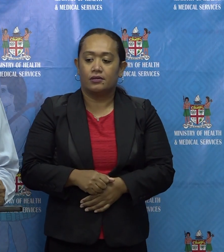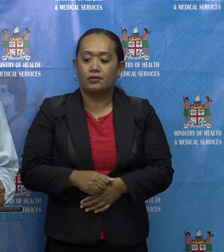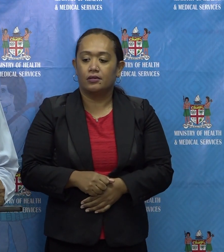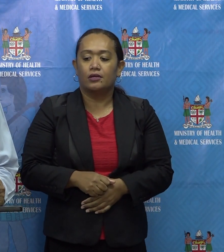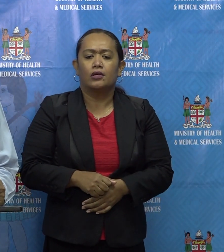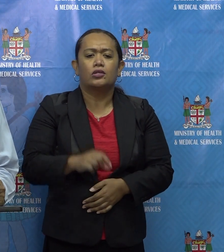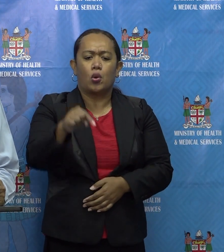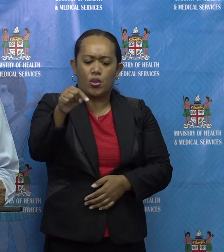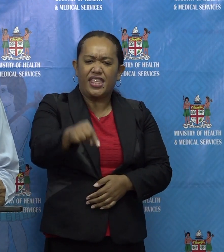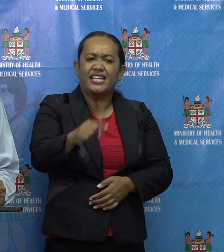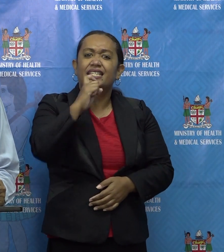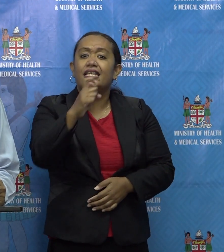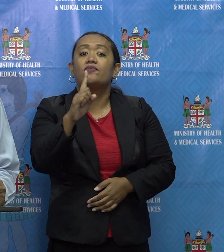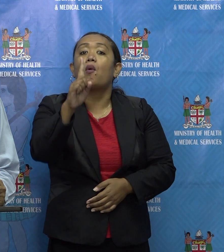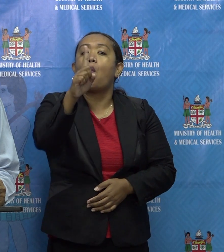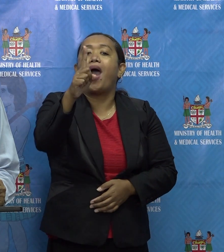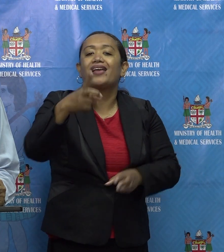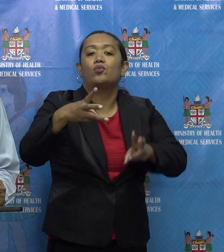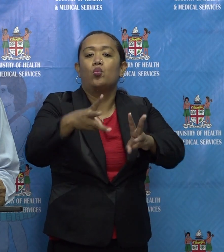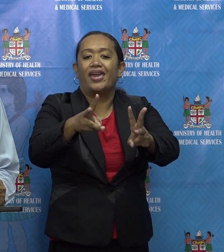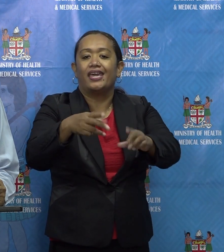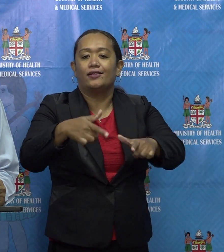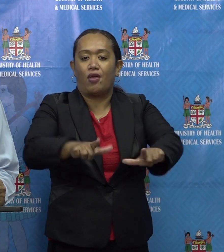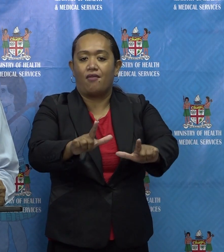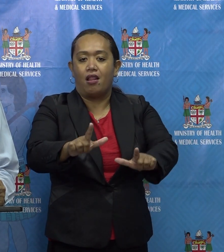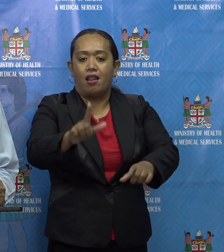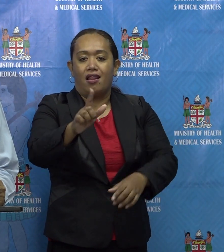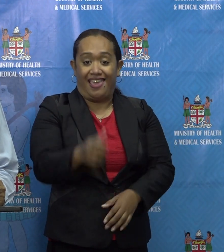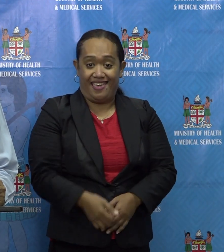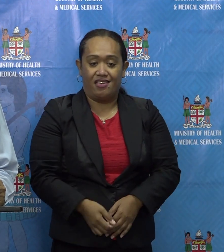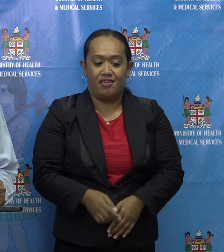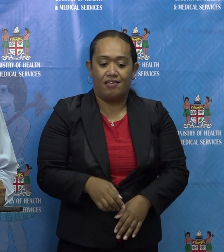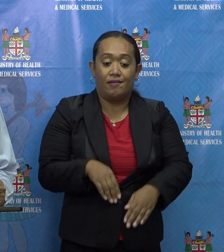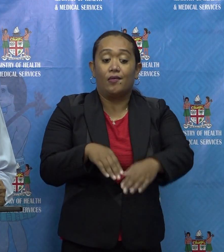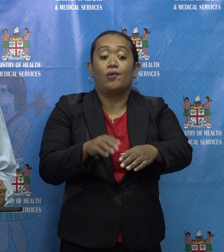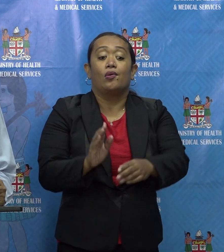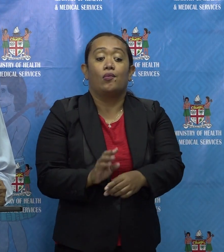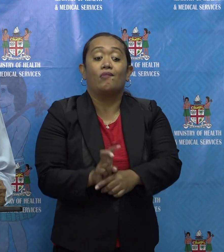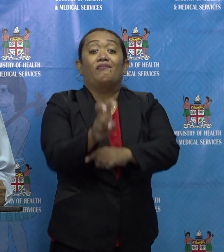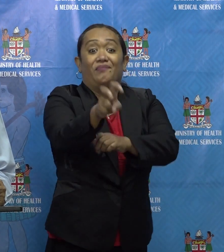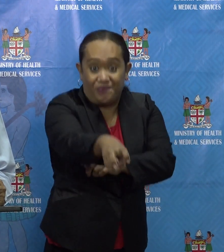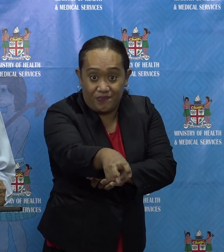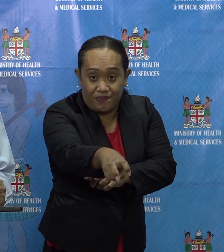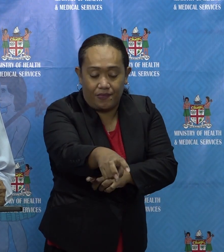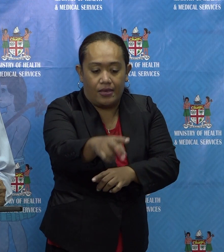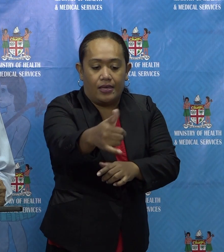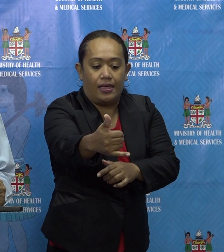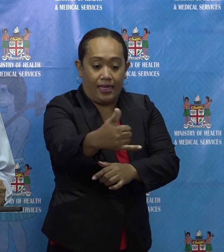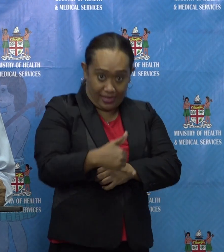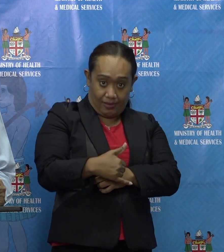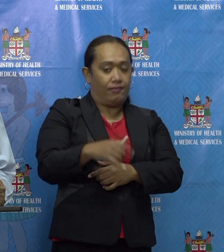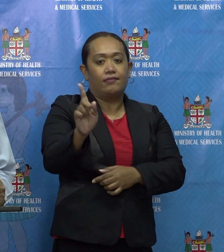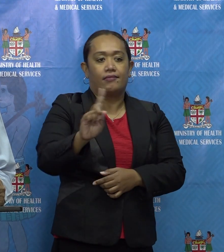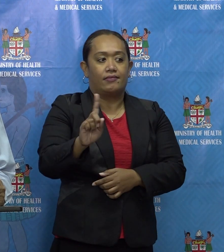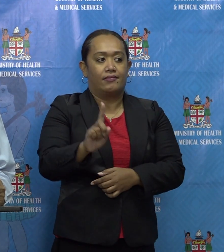This is a window for one-way travel only. Those who enter a new containment area will not be allowed to leave until such time that the containment